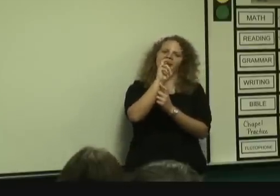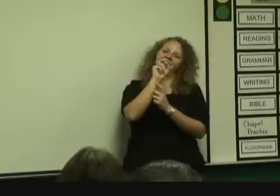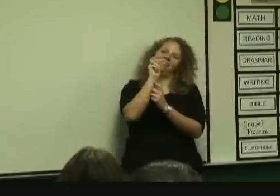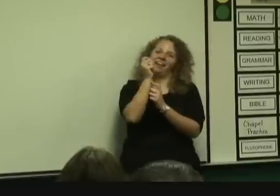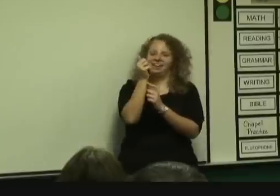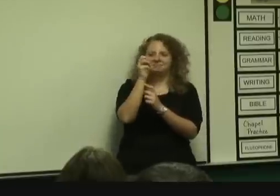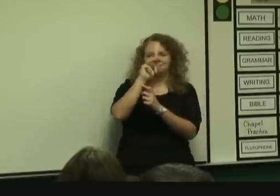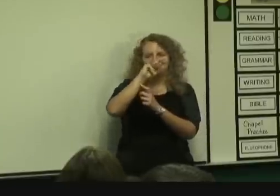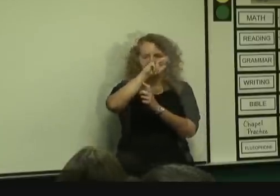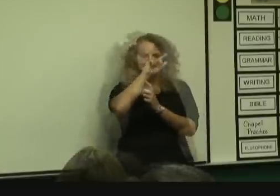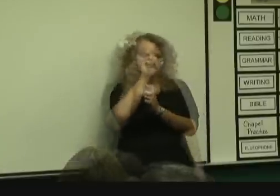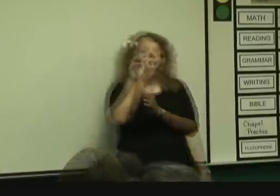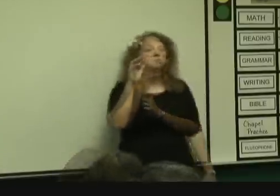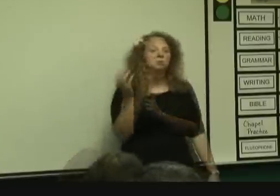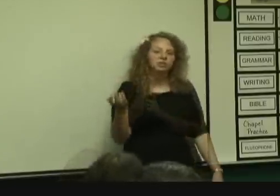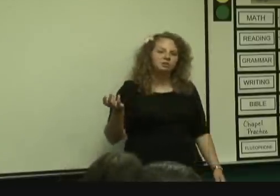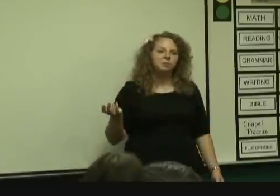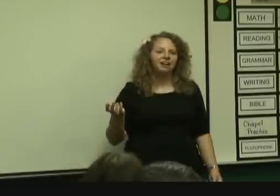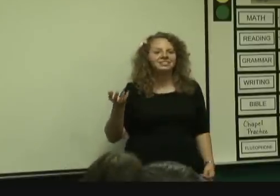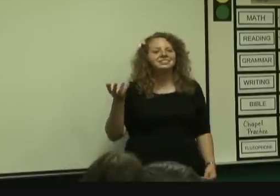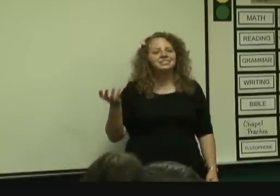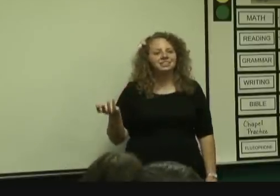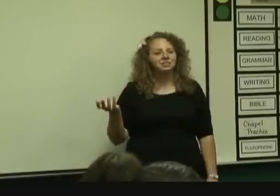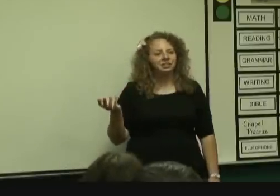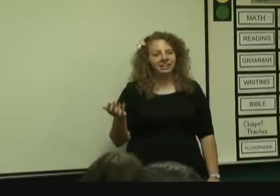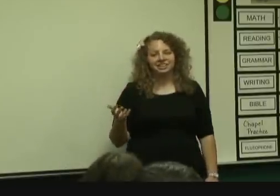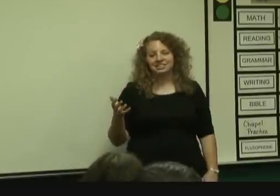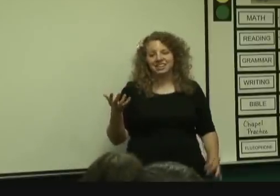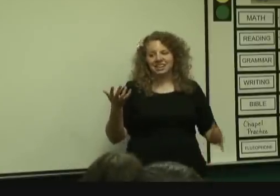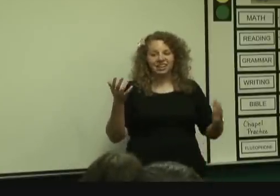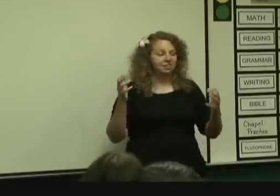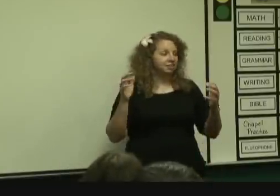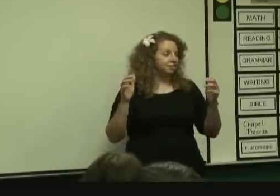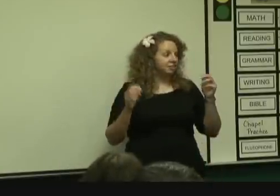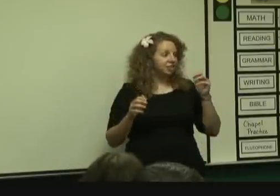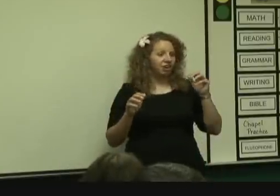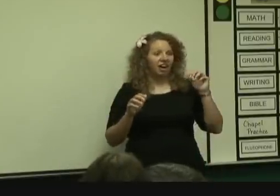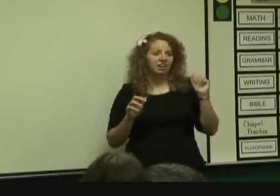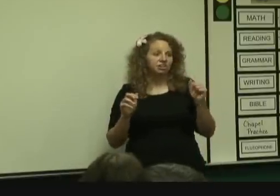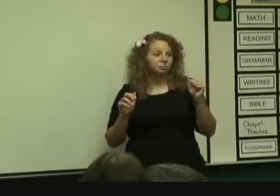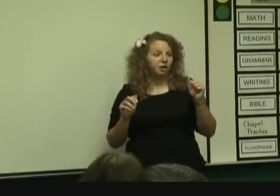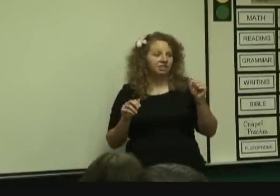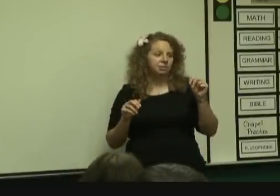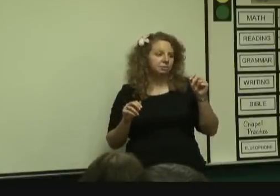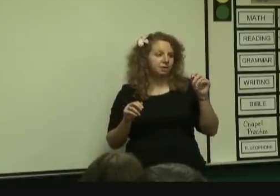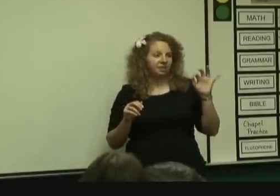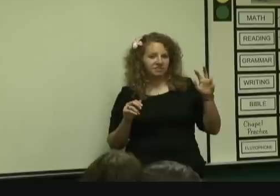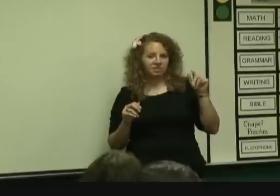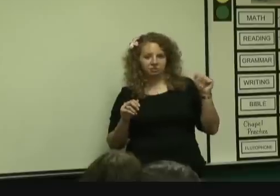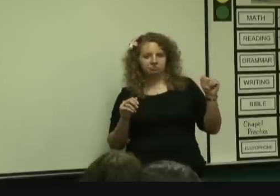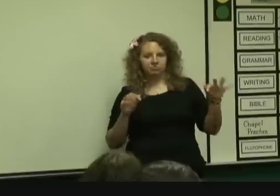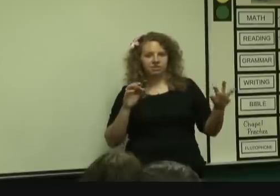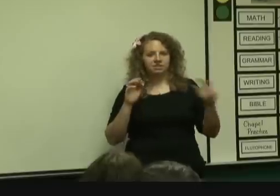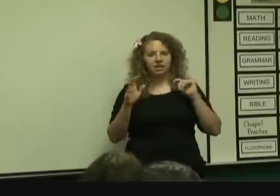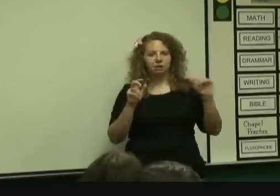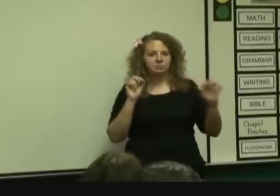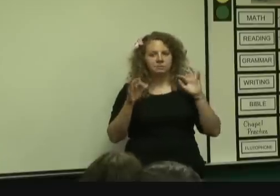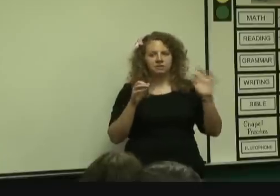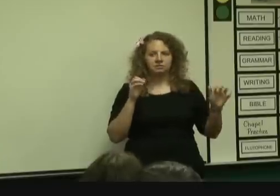very, like, yeah, but the more that you practice, the easier it gets. And, I also practice with my left hand, too, because that helps me, because